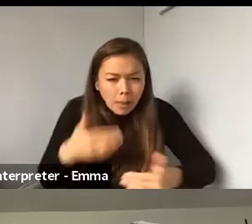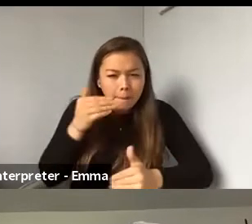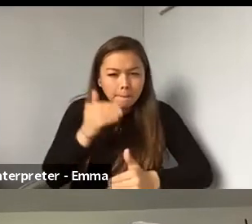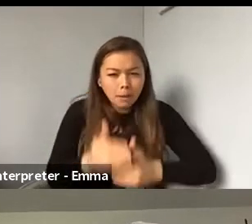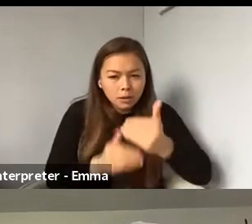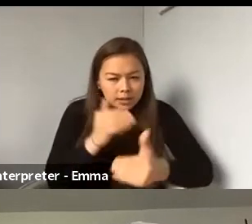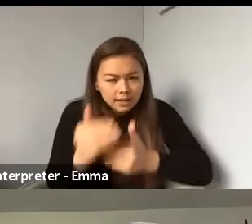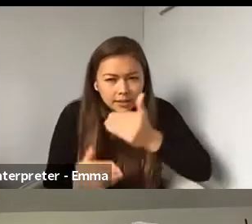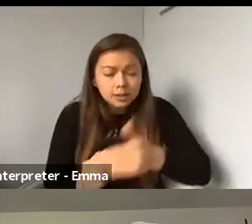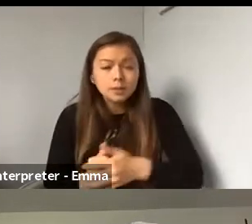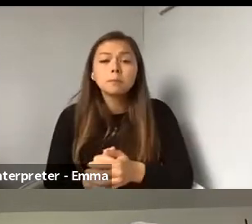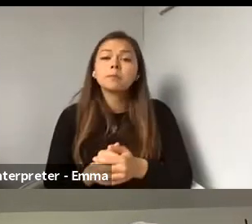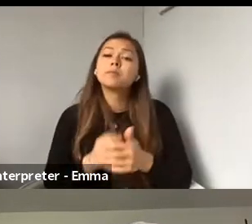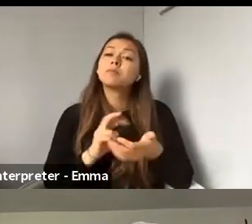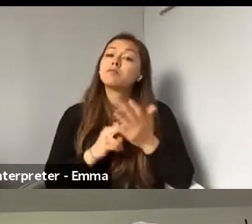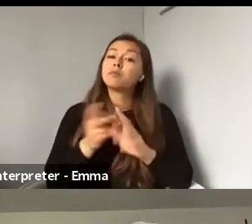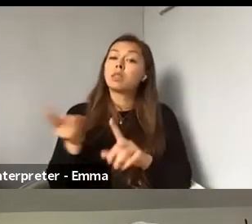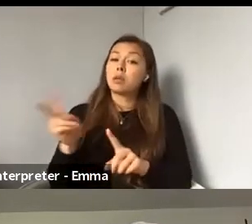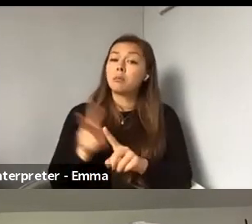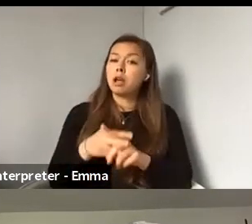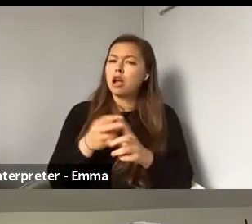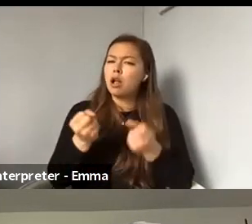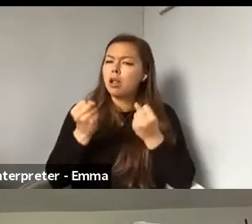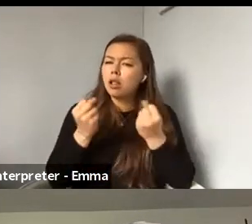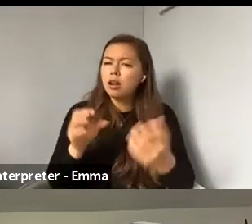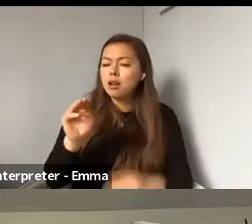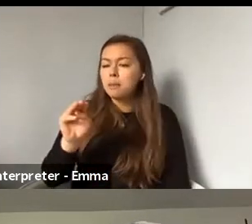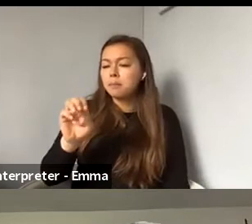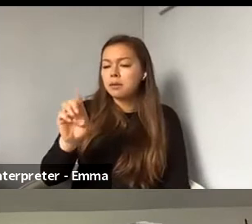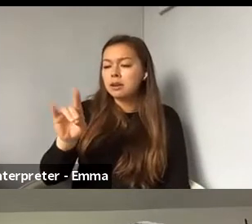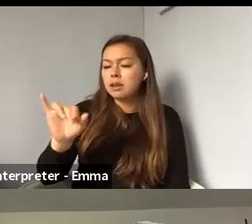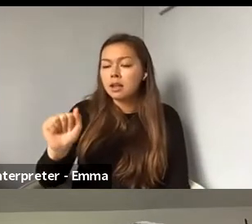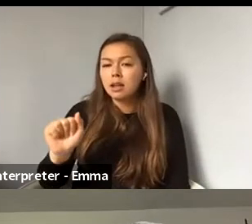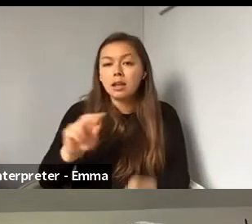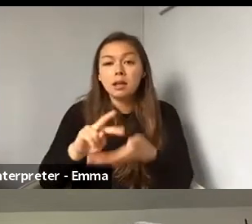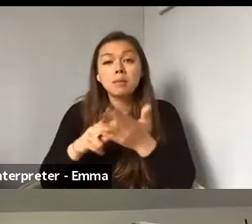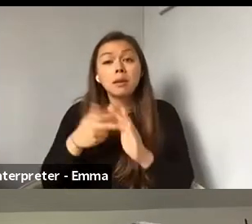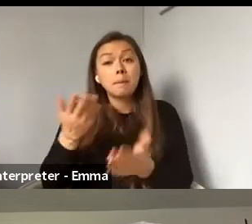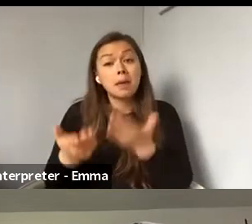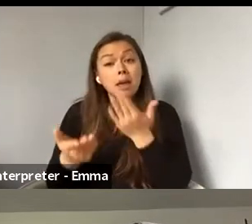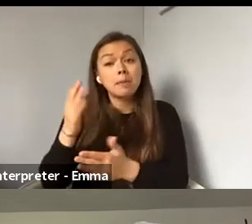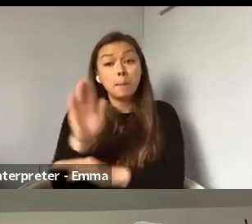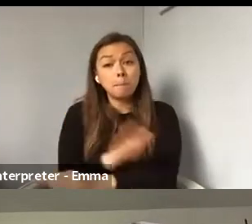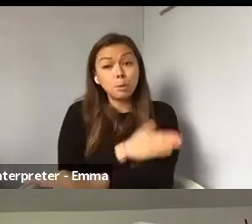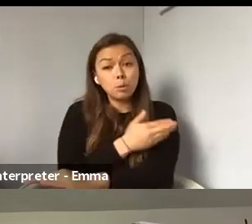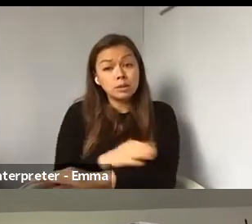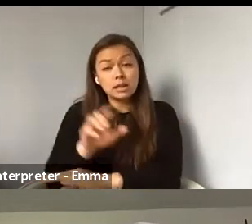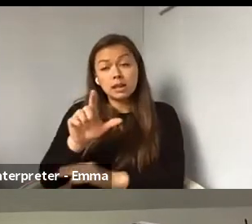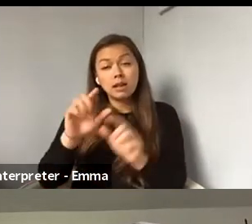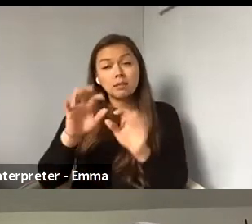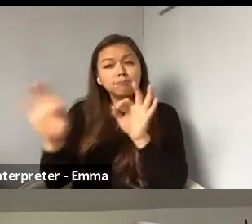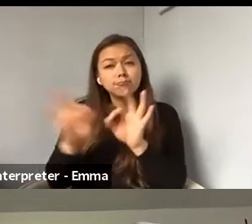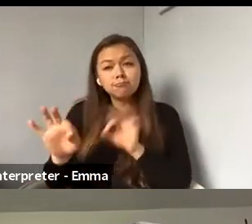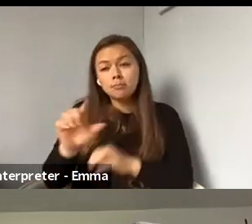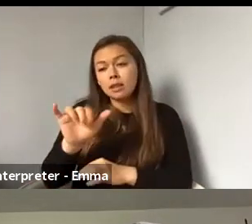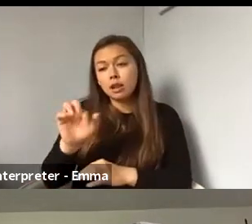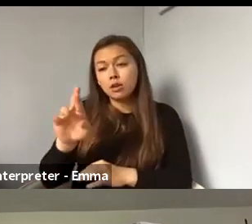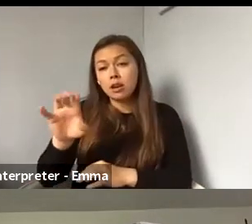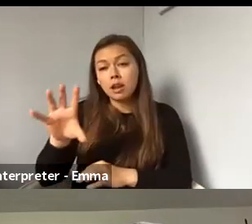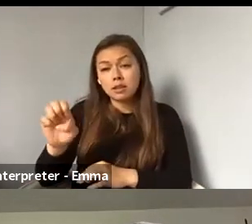media. So we might be looking at music lyrics, we might be looking at movies or videos, and really picking apart